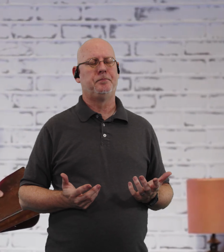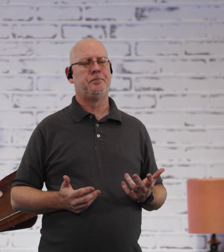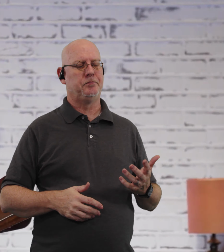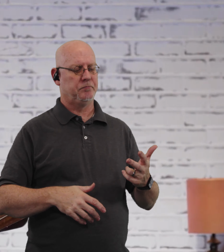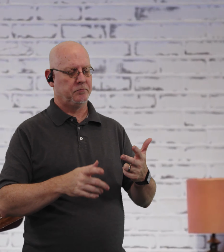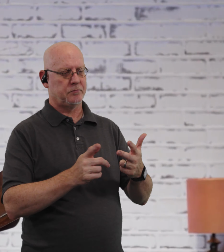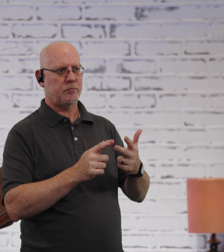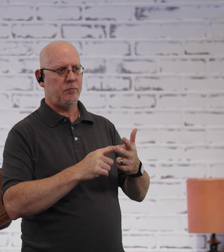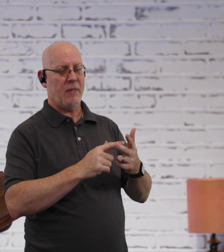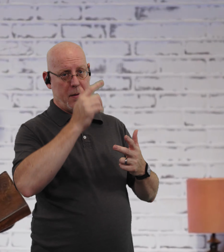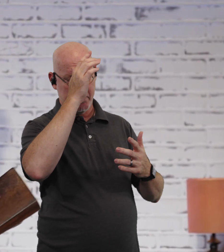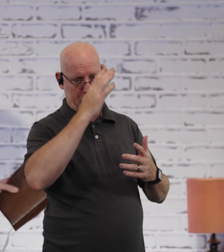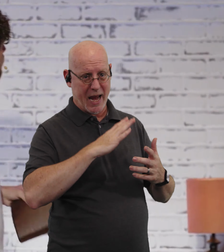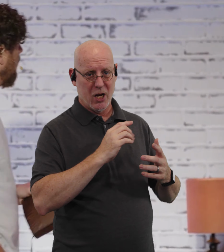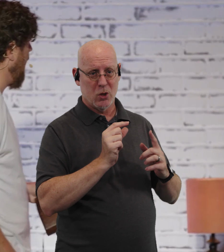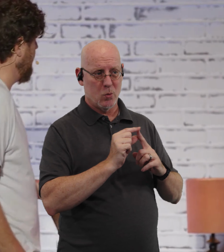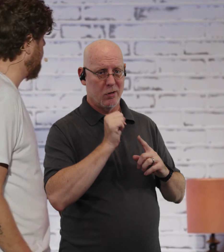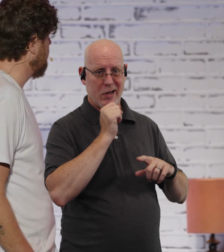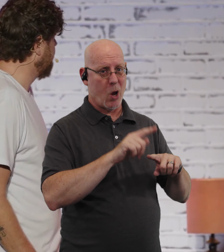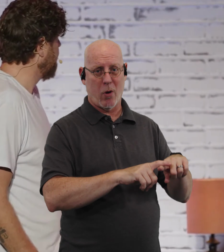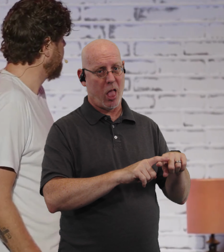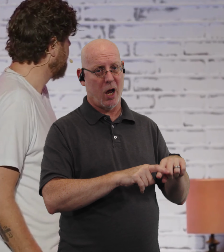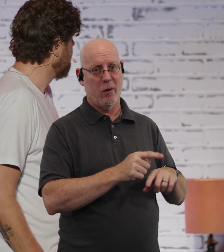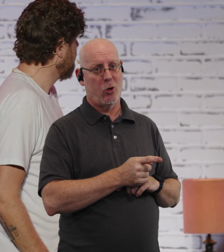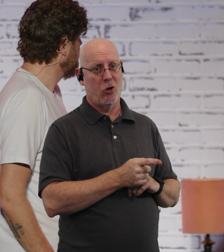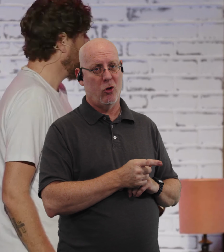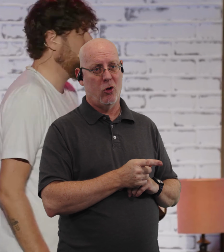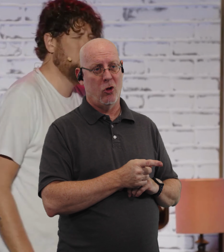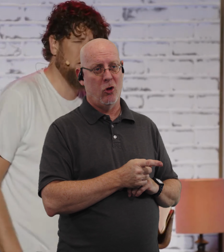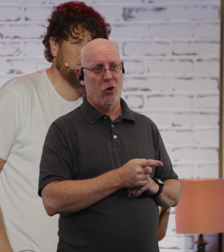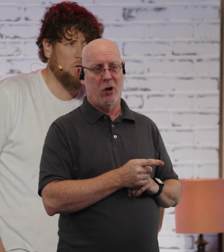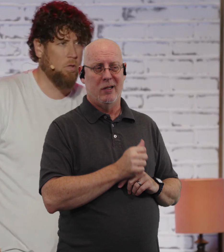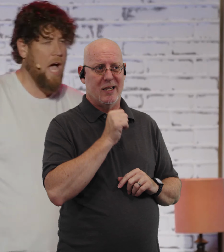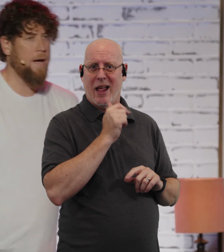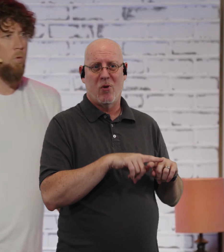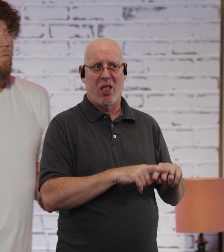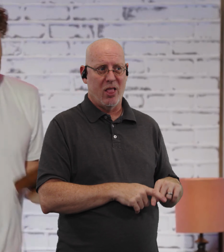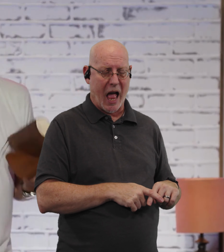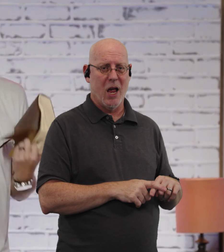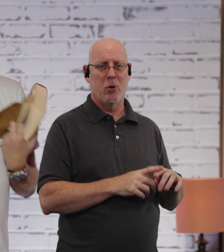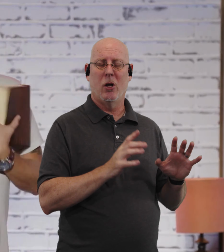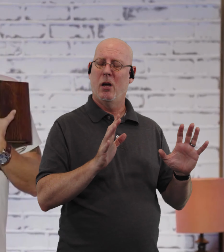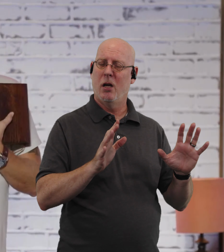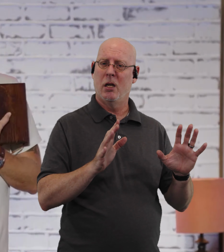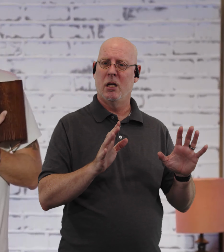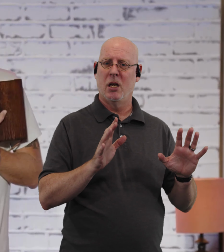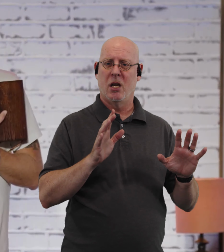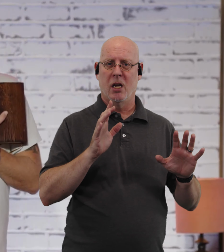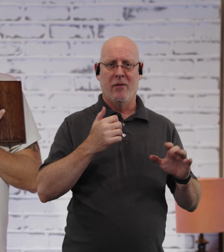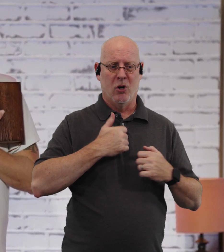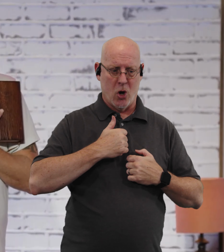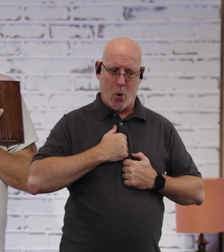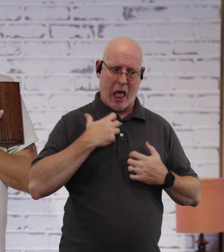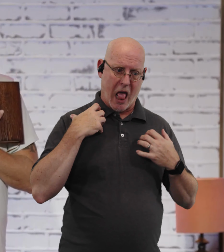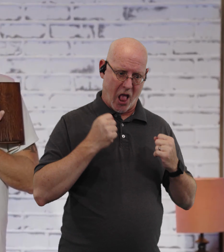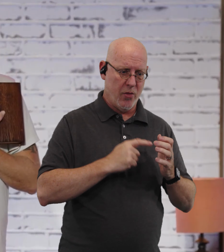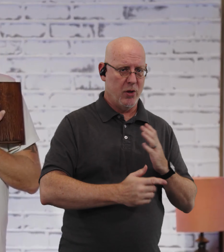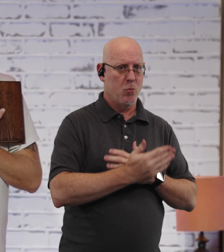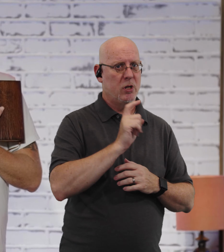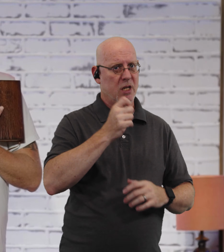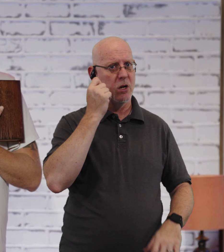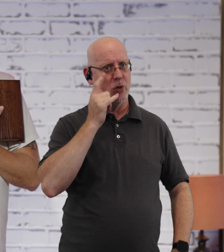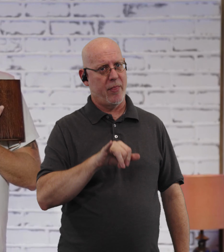the word of man is unreliable. It's just unreliable. For the sake of our own health this morning,